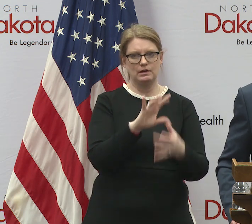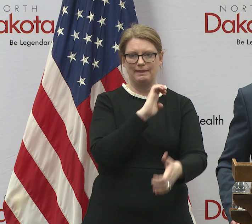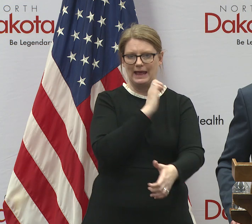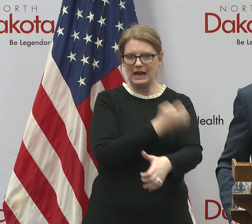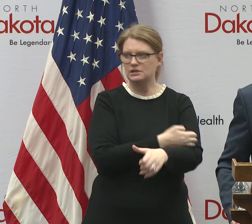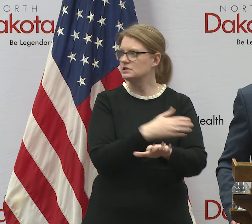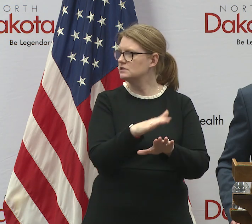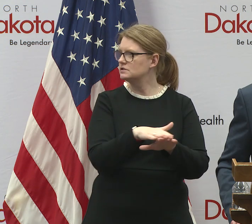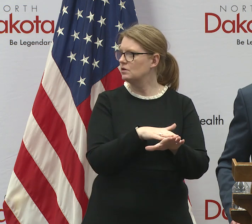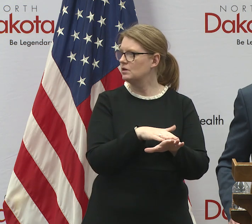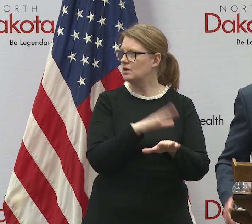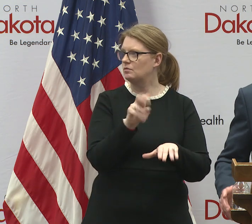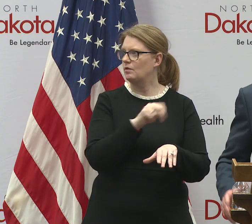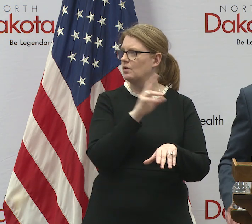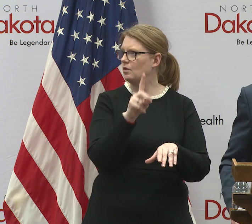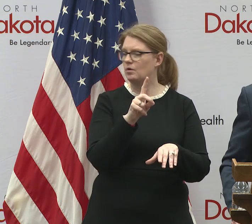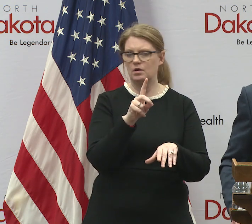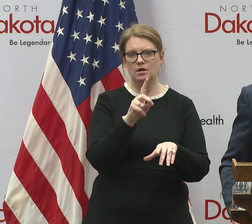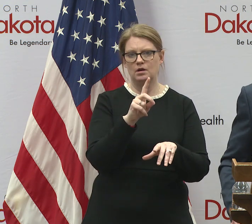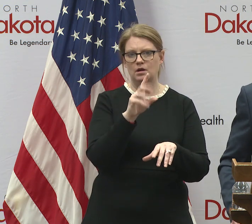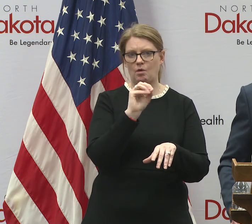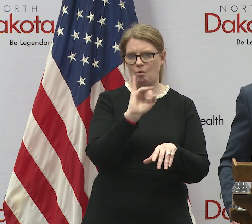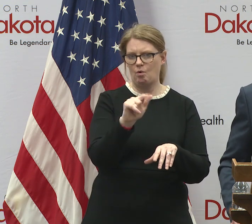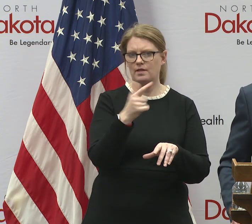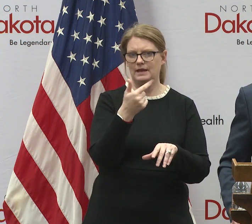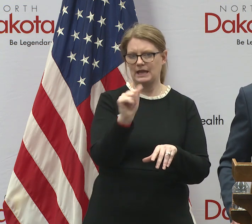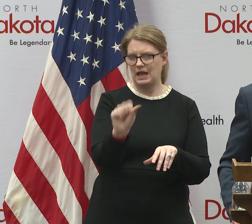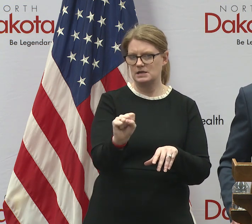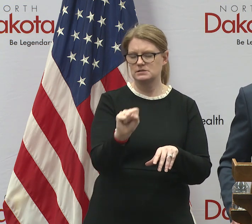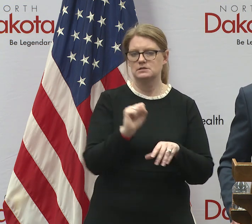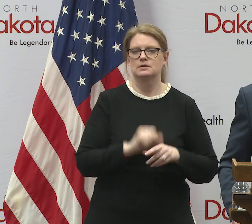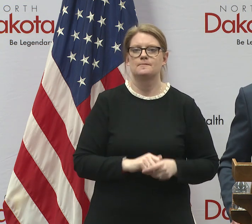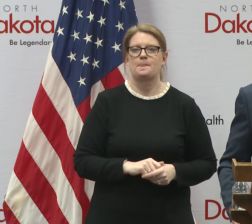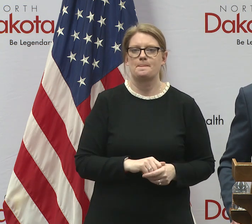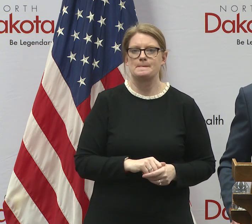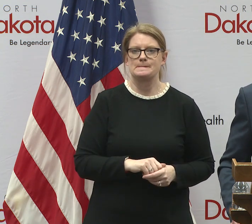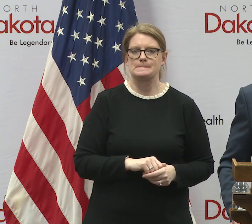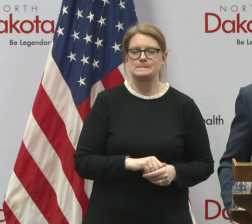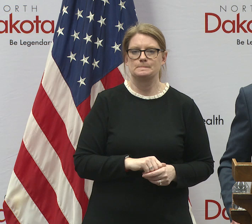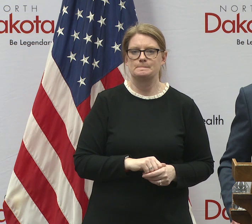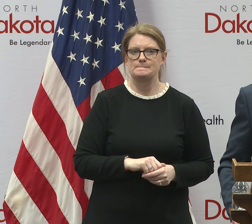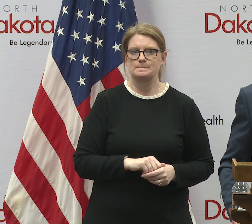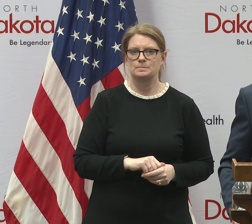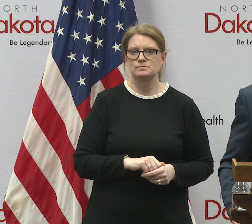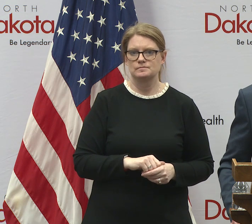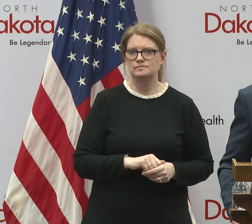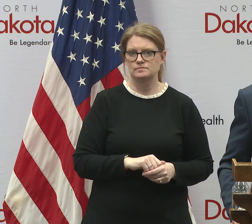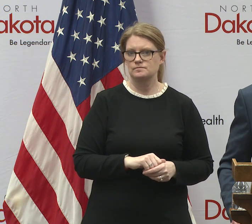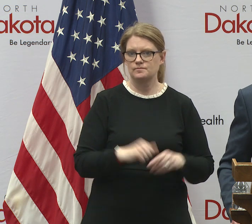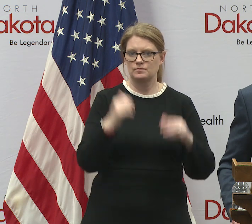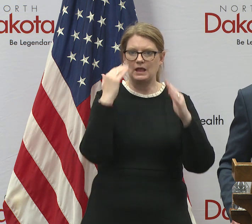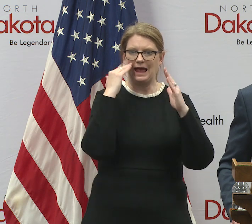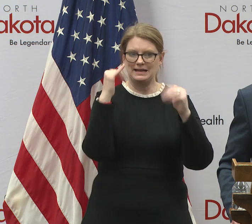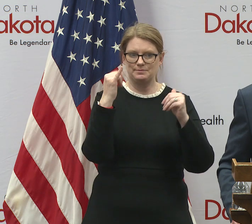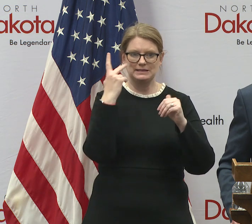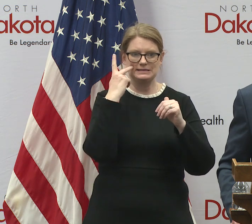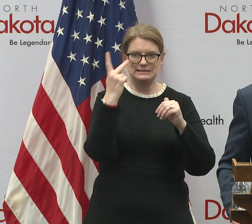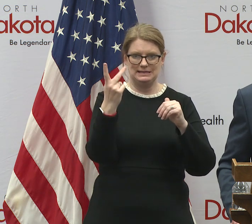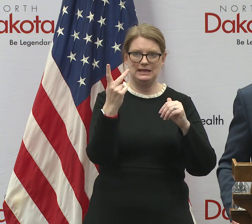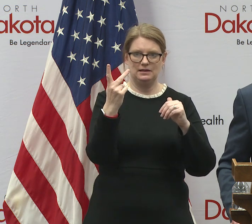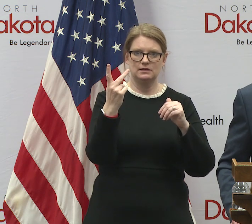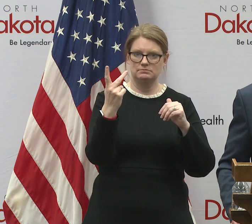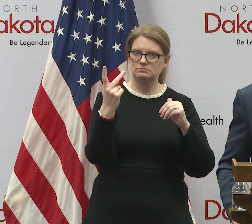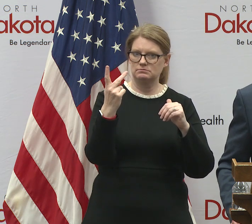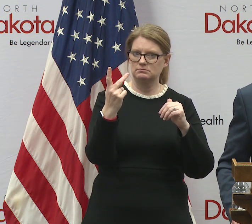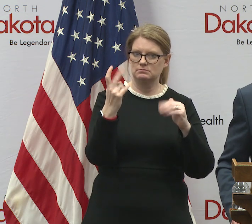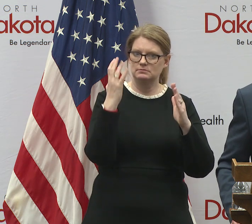slowdown in North Dakota, specifically oil and gas. And we will expect to see in the coming weeks, that's